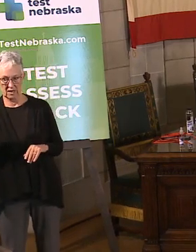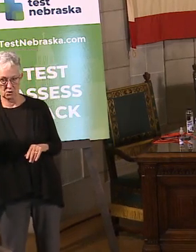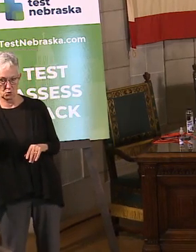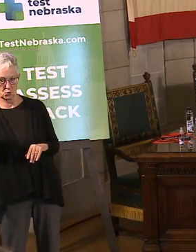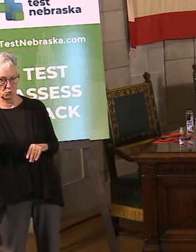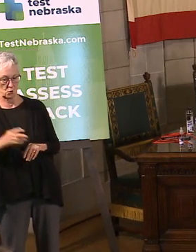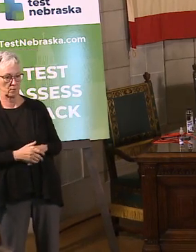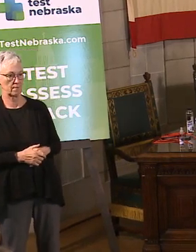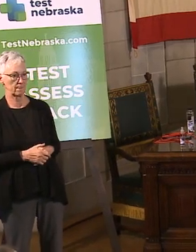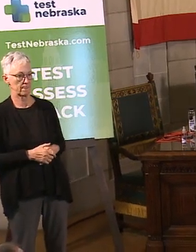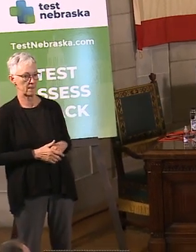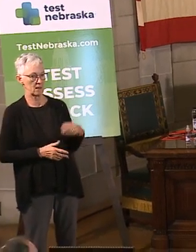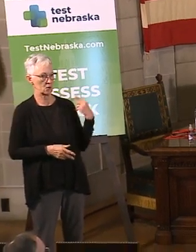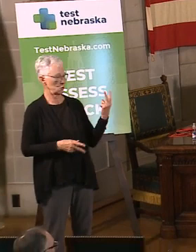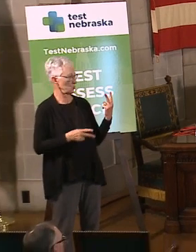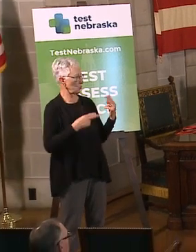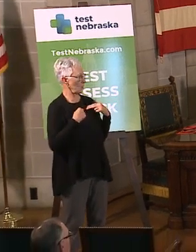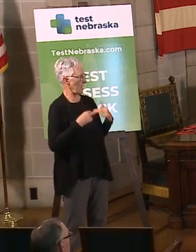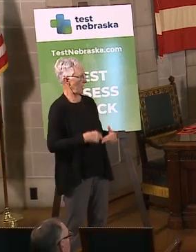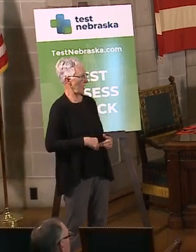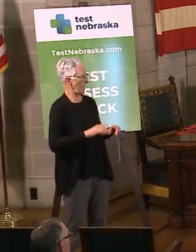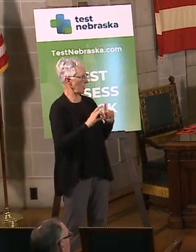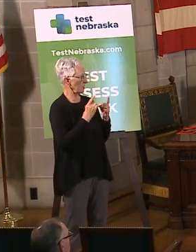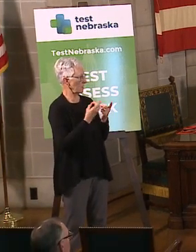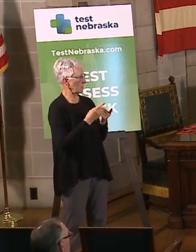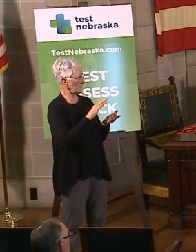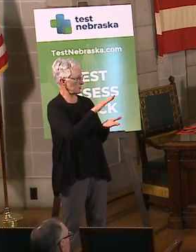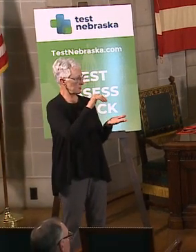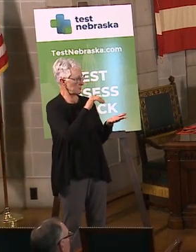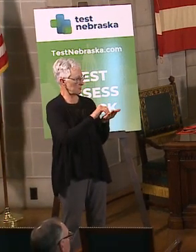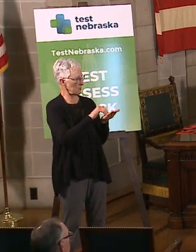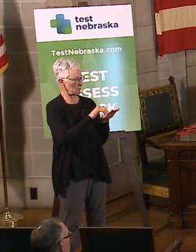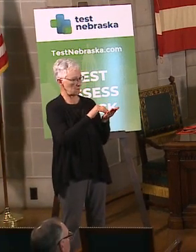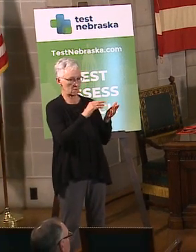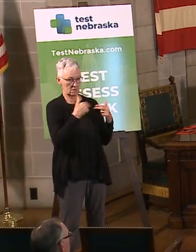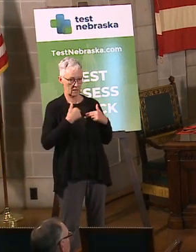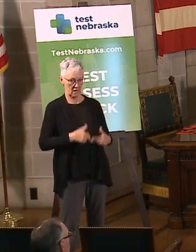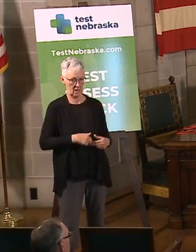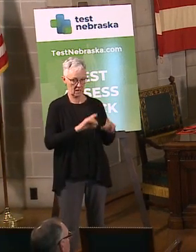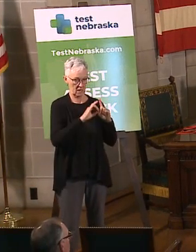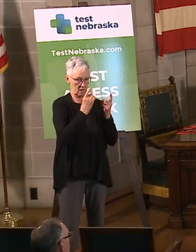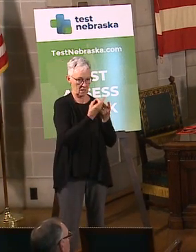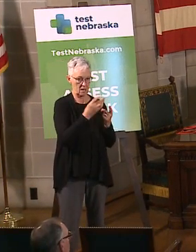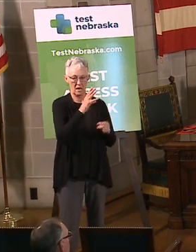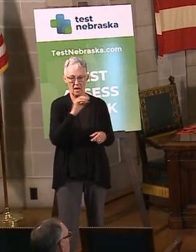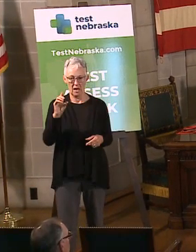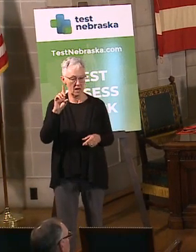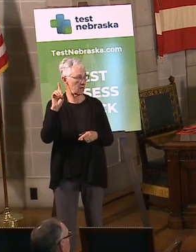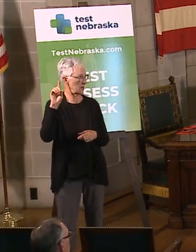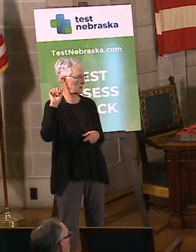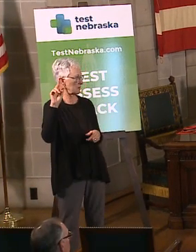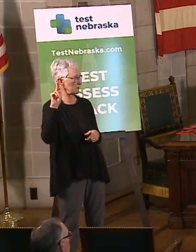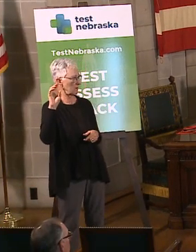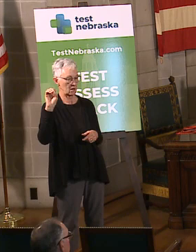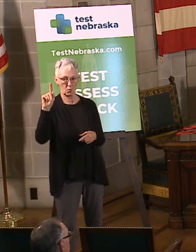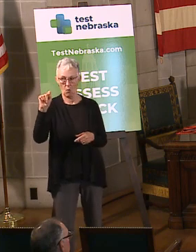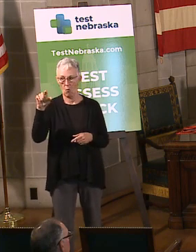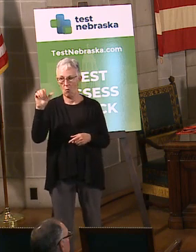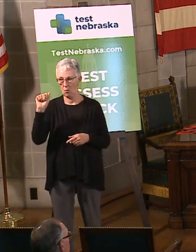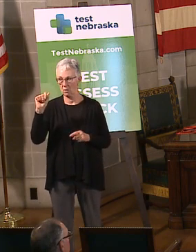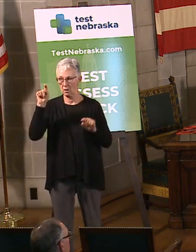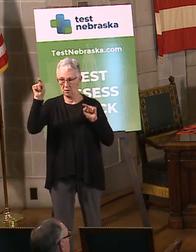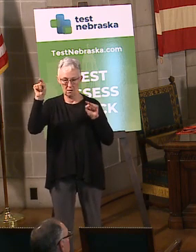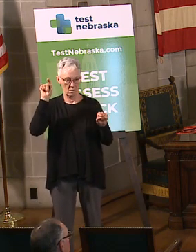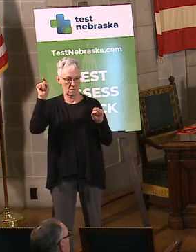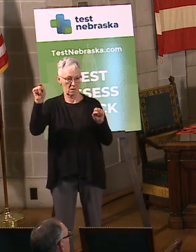health districts, Central Health District and Dakota, are going to be moving to